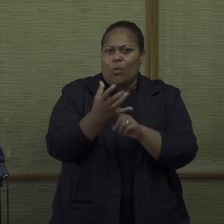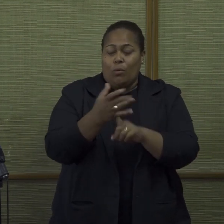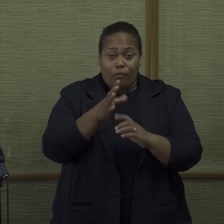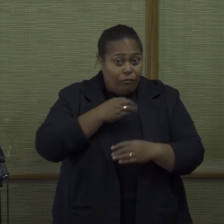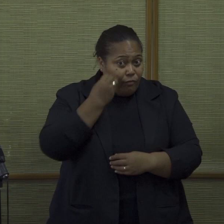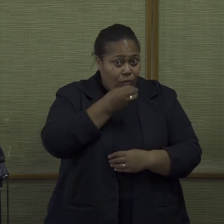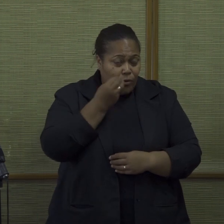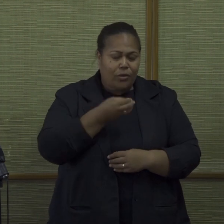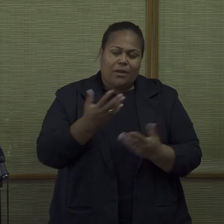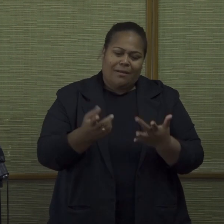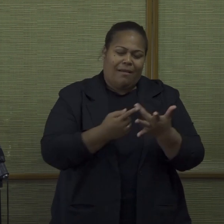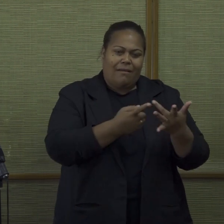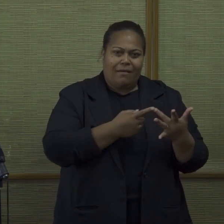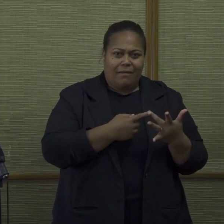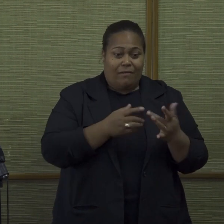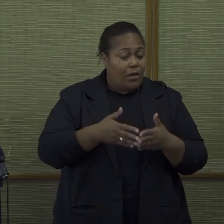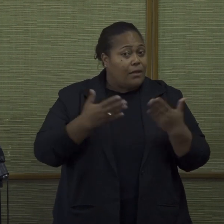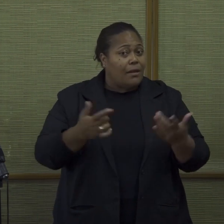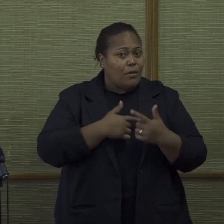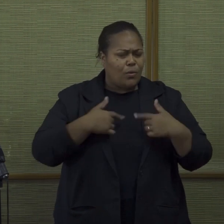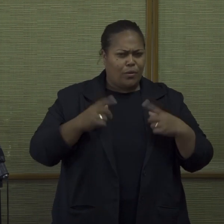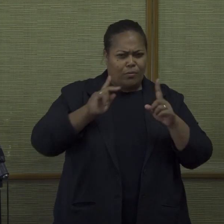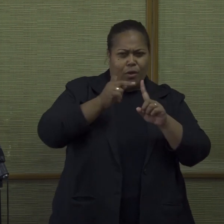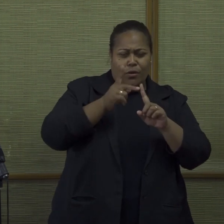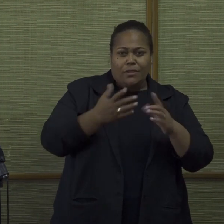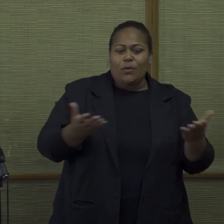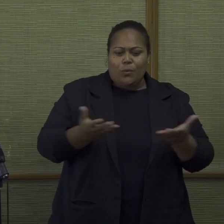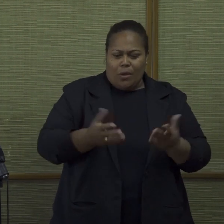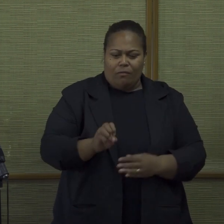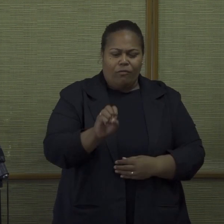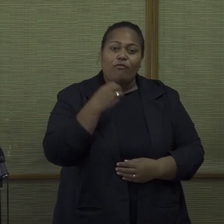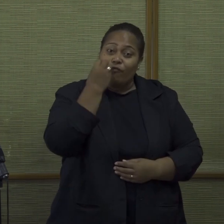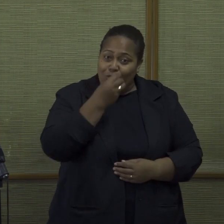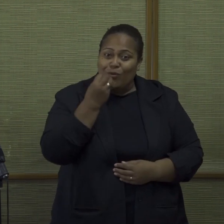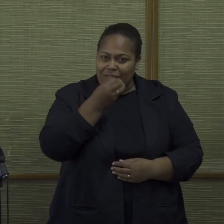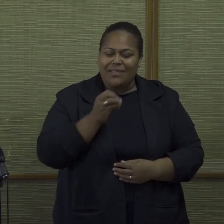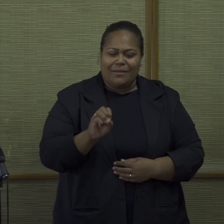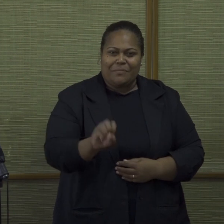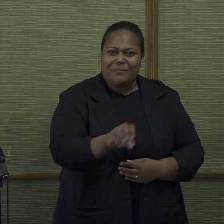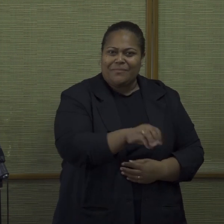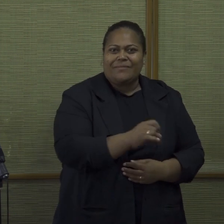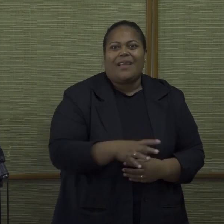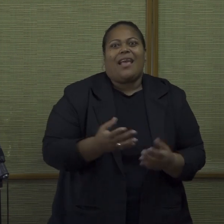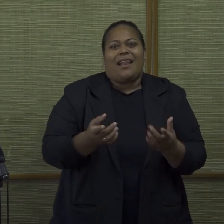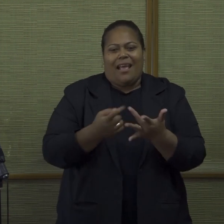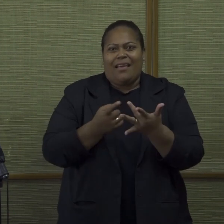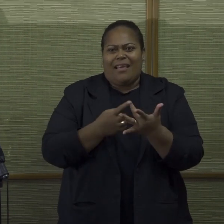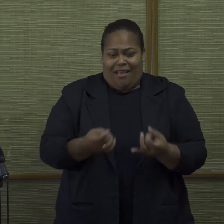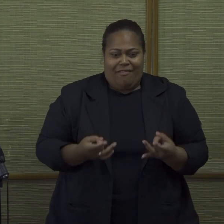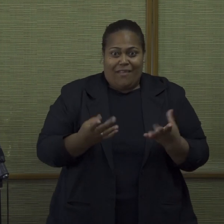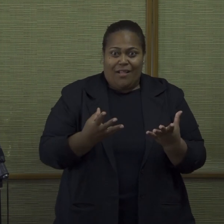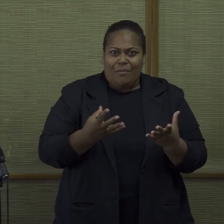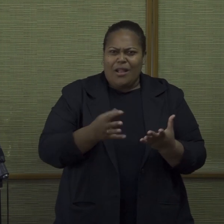items. In the meantime, we are prioritizing deployment of food and available non-food items to the Northern